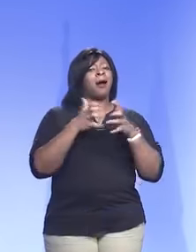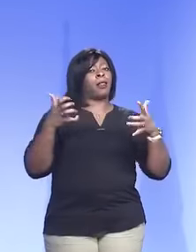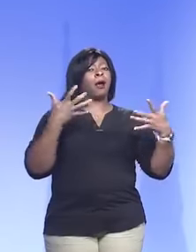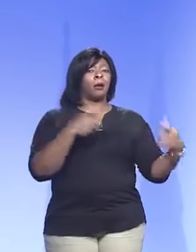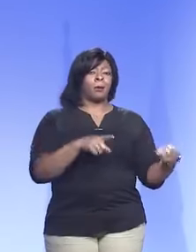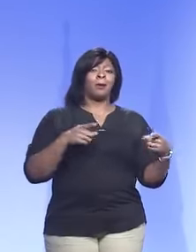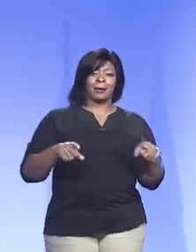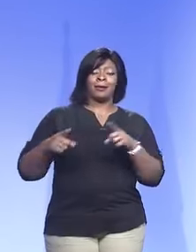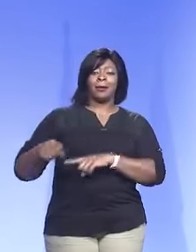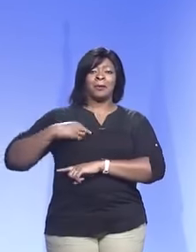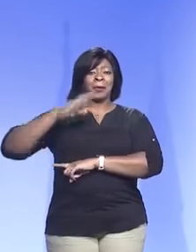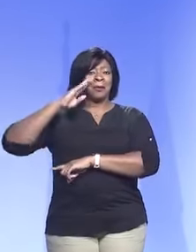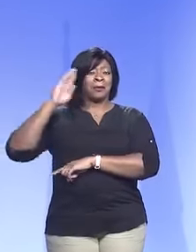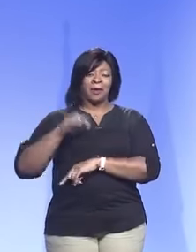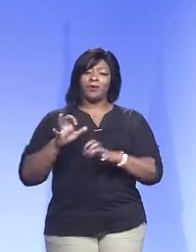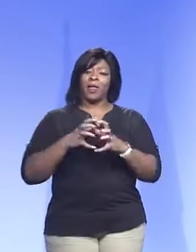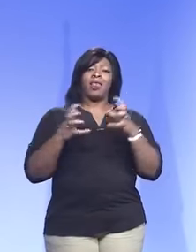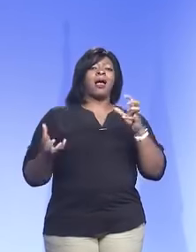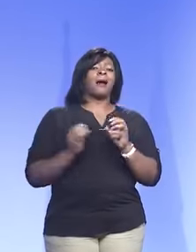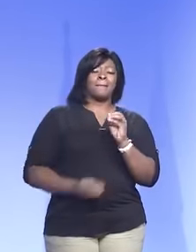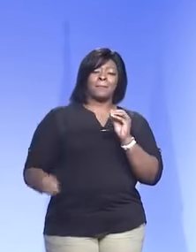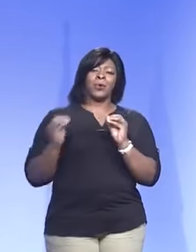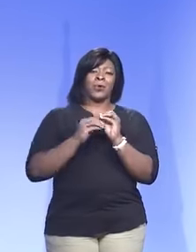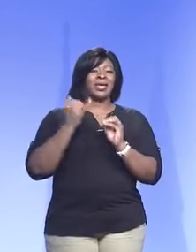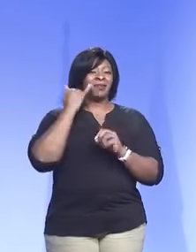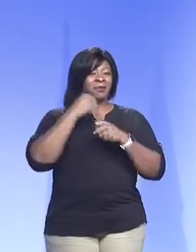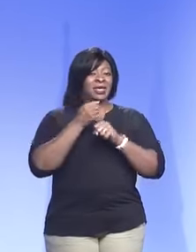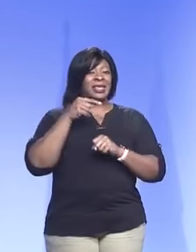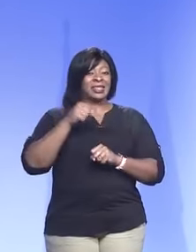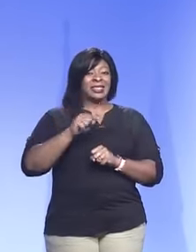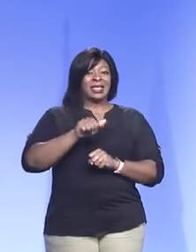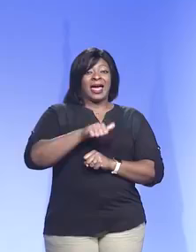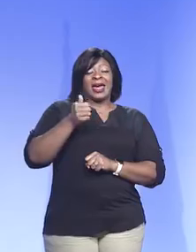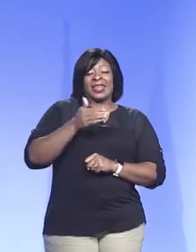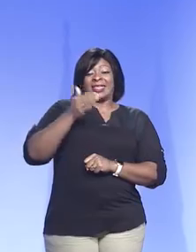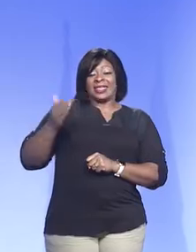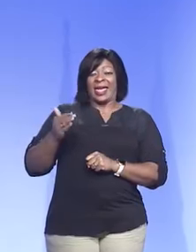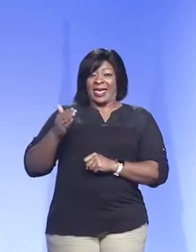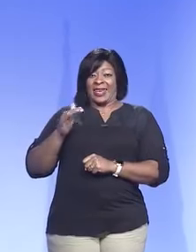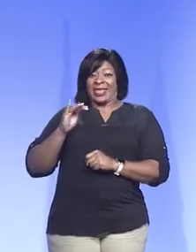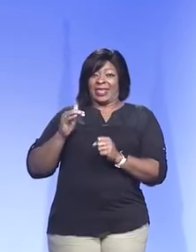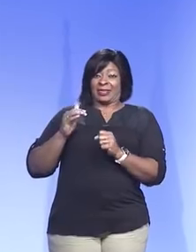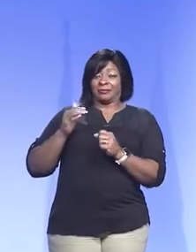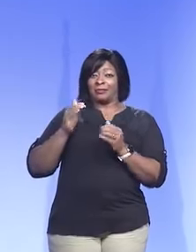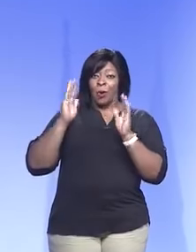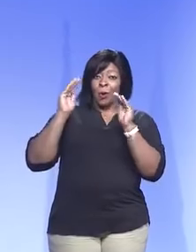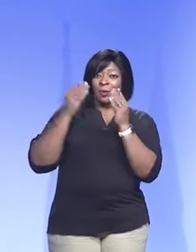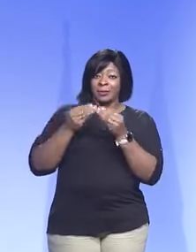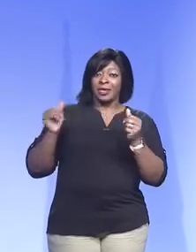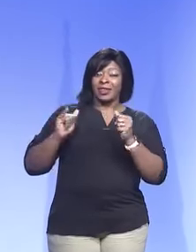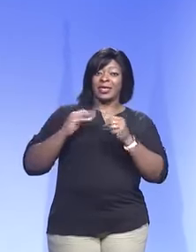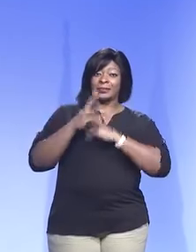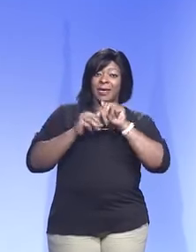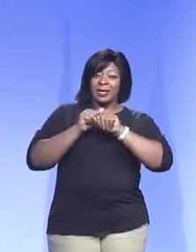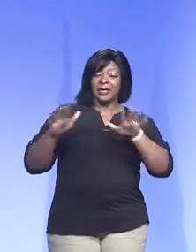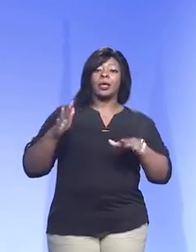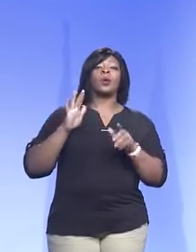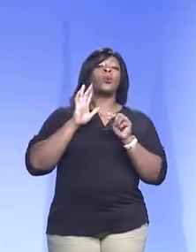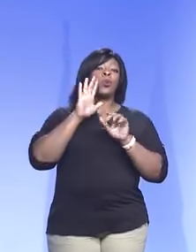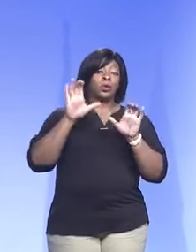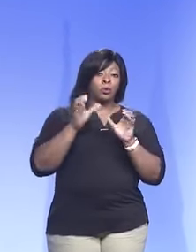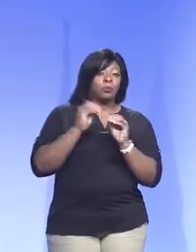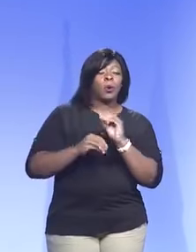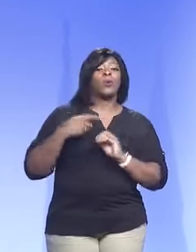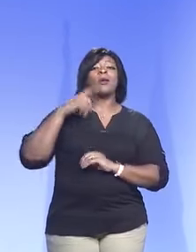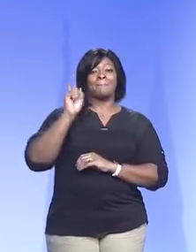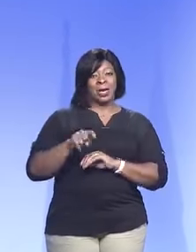on, and we know that we're going to have to do a lot more if we're going to make it to the other side of this pandemic, and we will do more. We have to